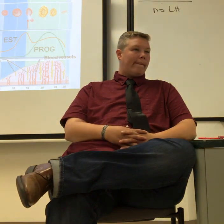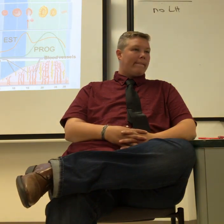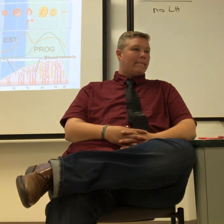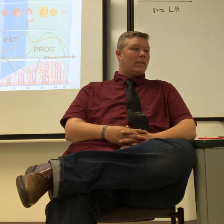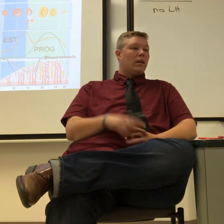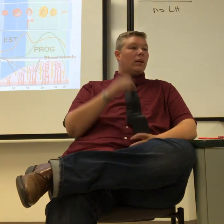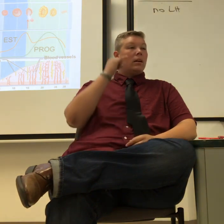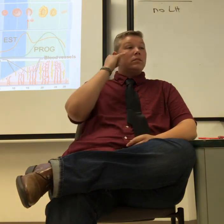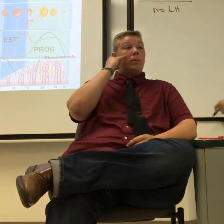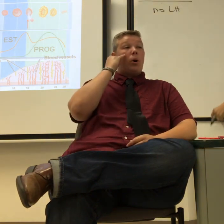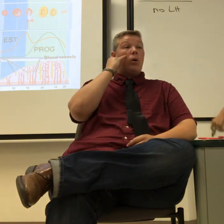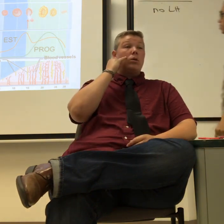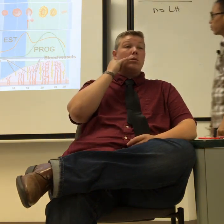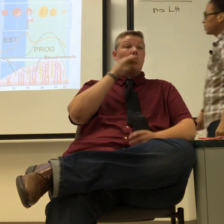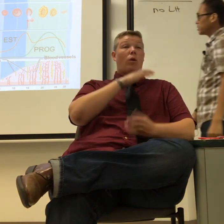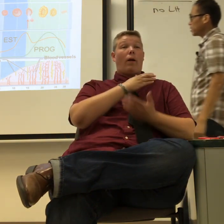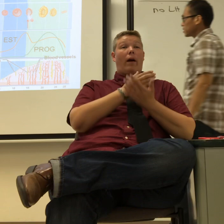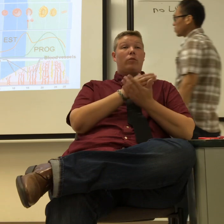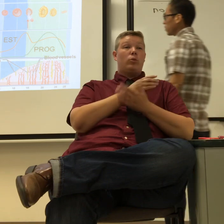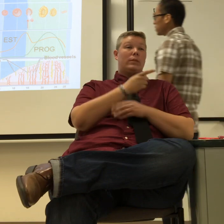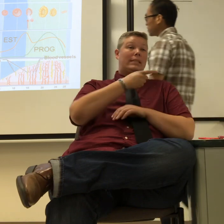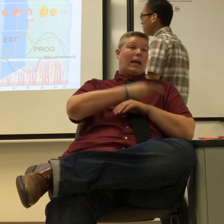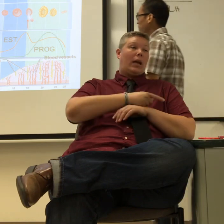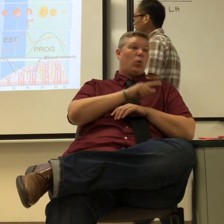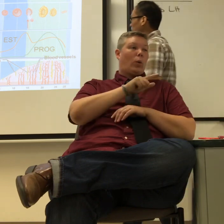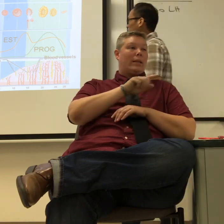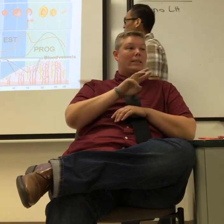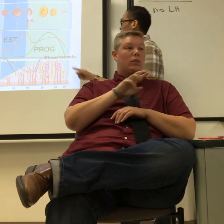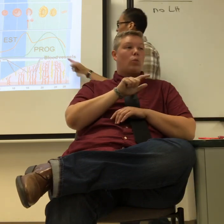Let's say you get to like day 26,